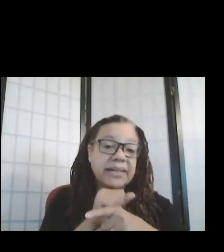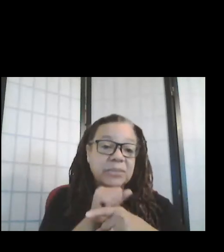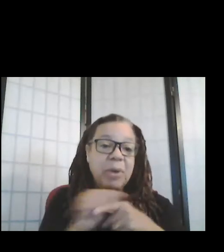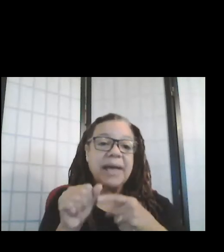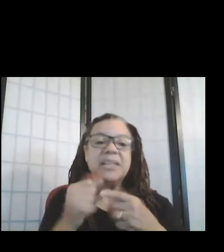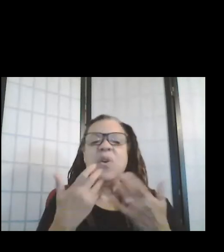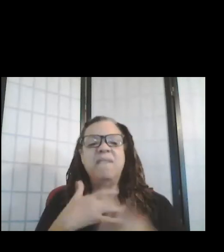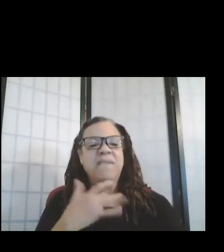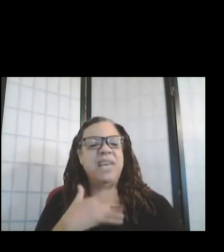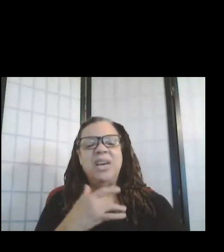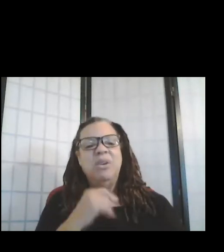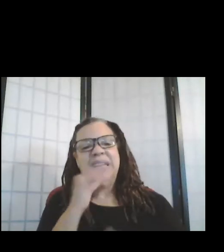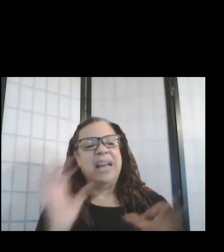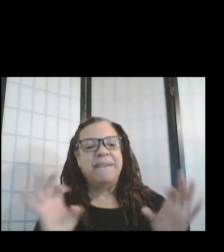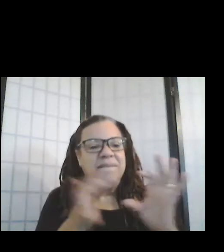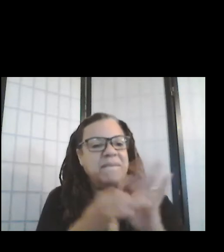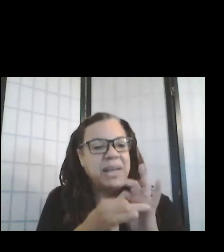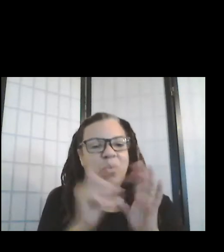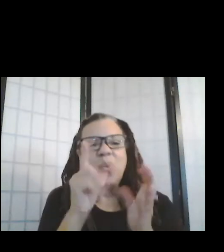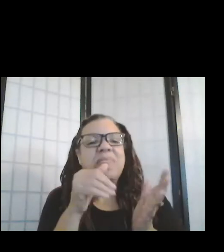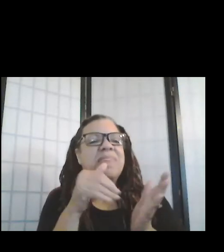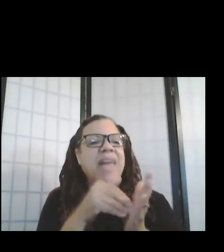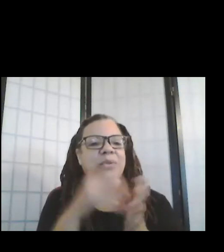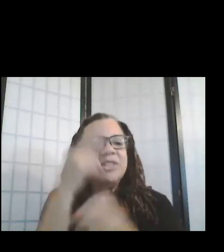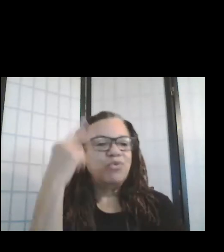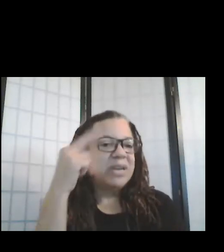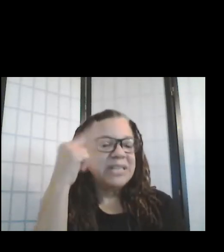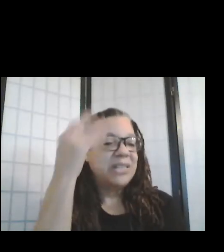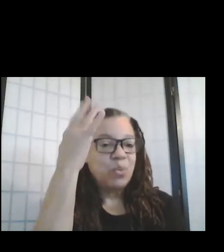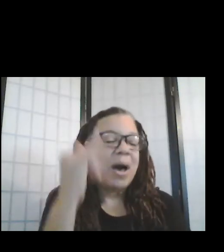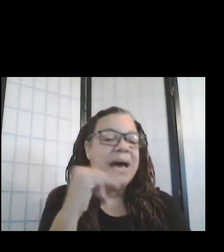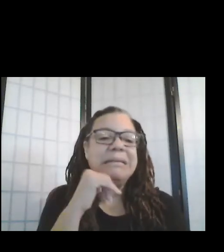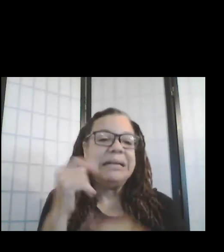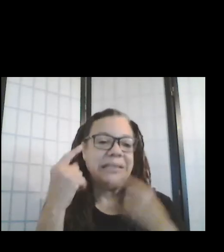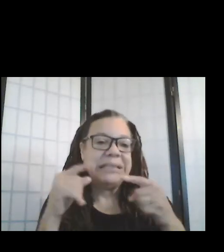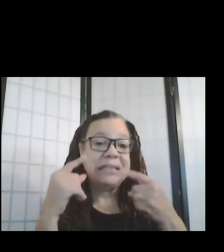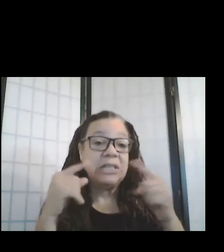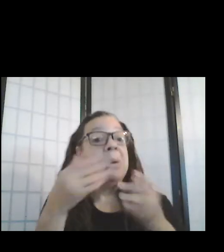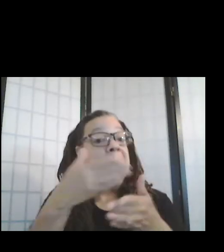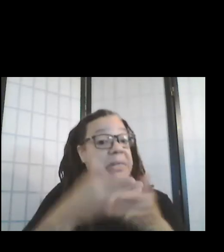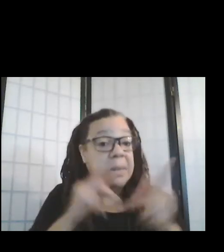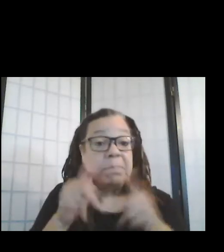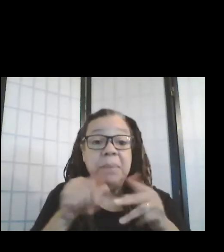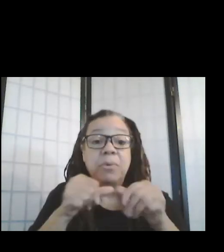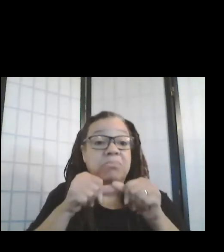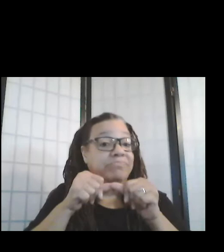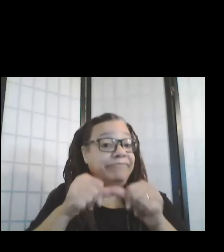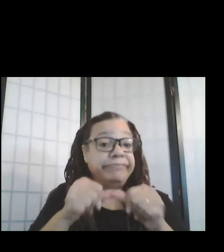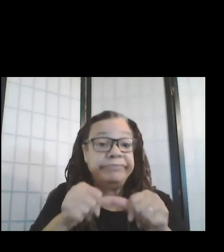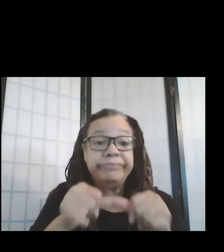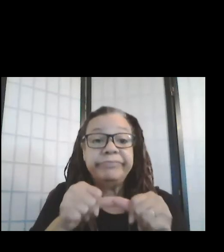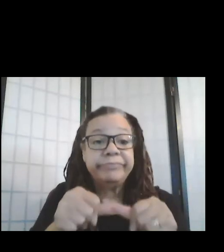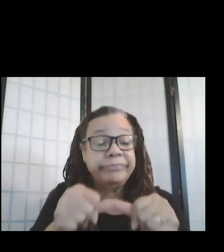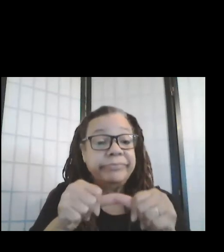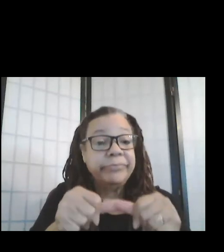feel for it, or whatever. There's 1,000 reasons. But some people stay with it. And then later